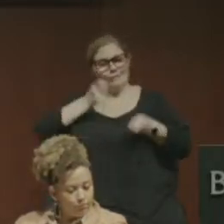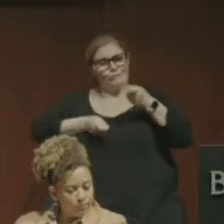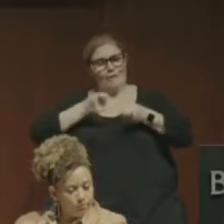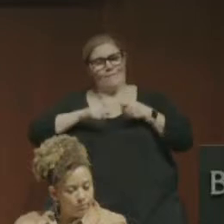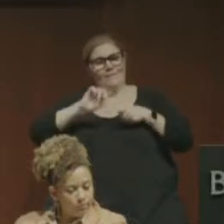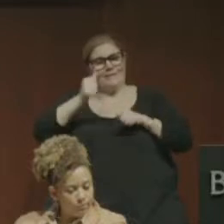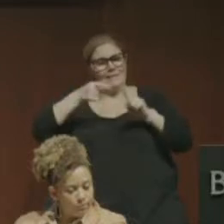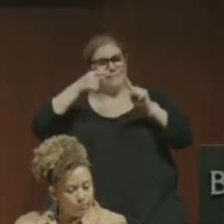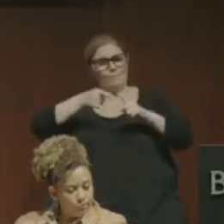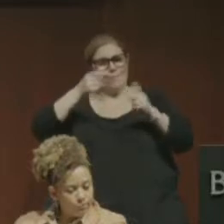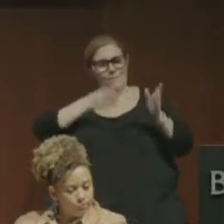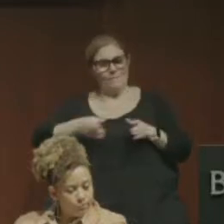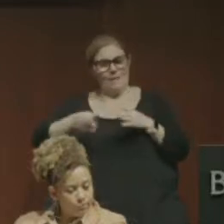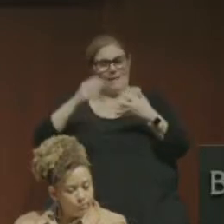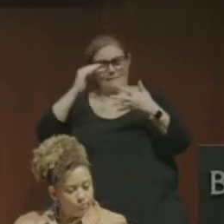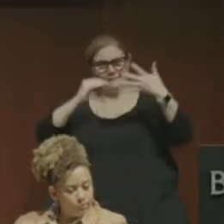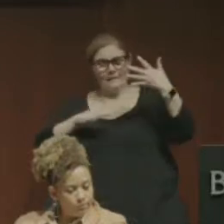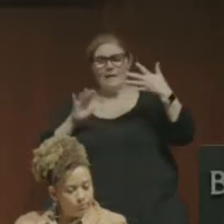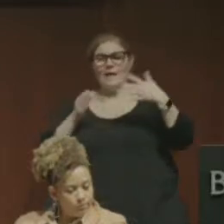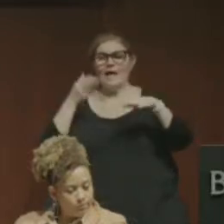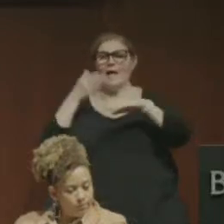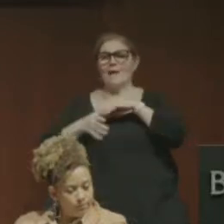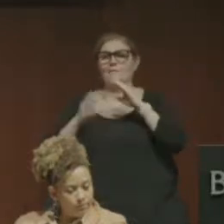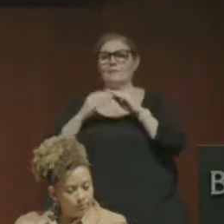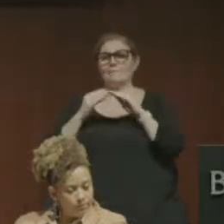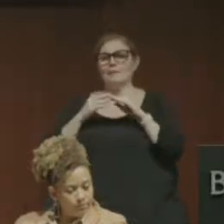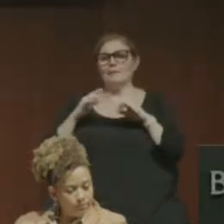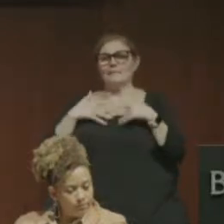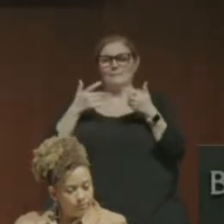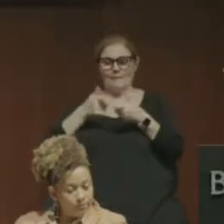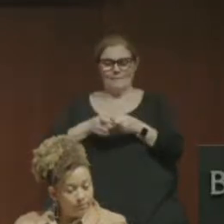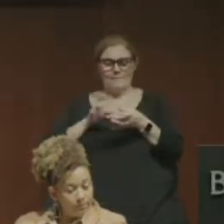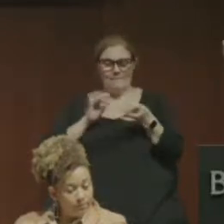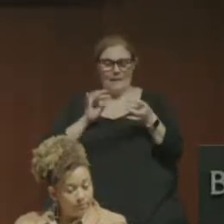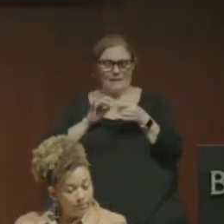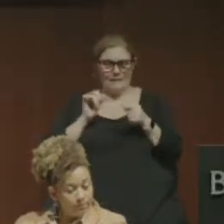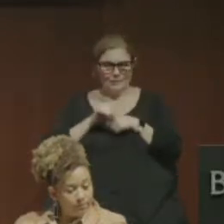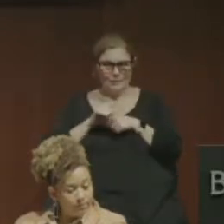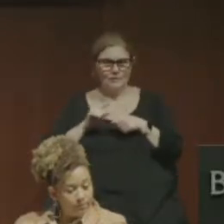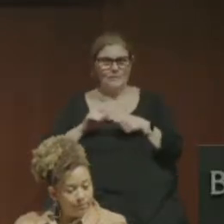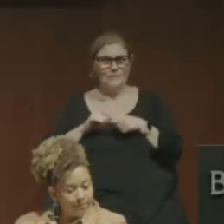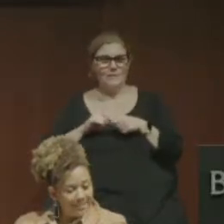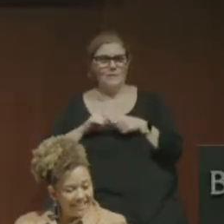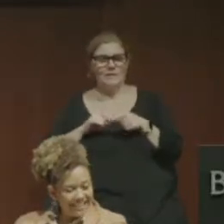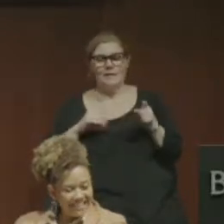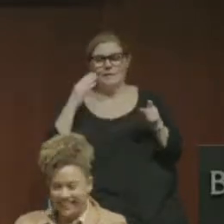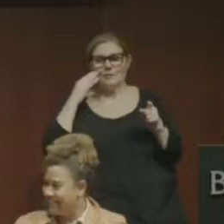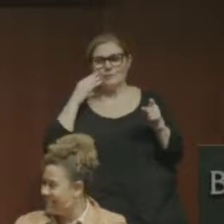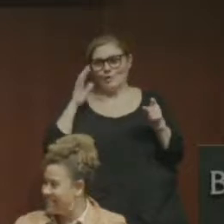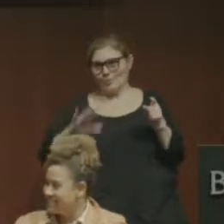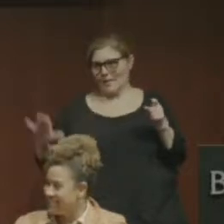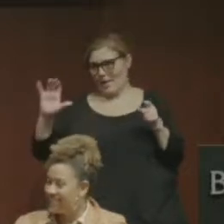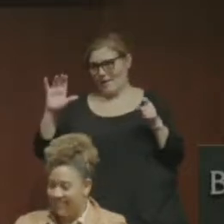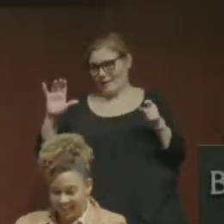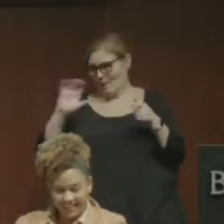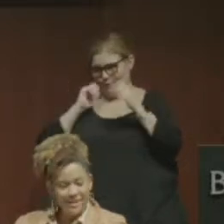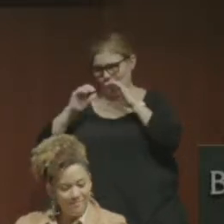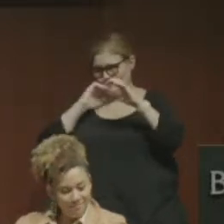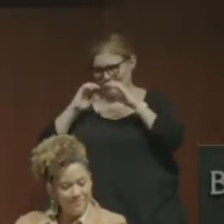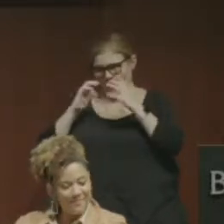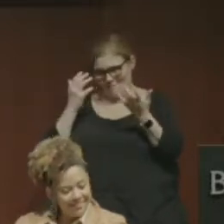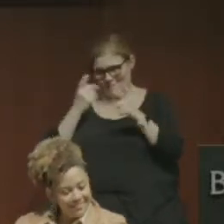10-point plan. Following that meeting, he sent me a WhatsApp. The way Caribbean people across the diaspora communicate,